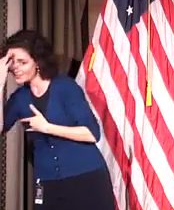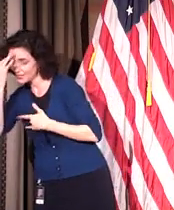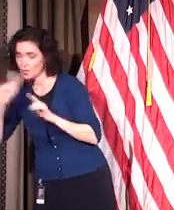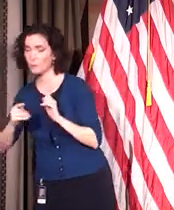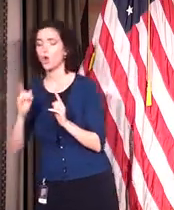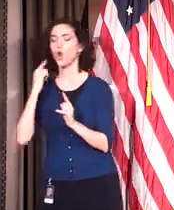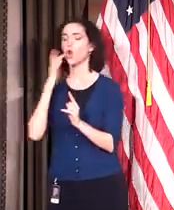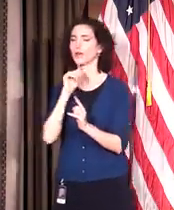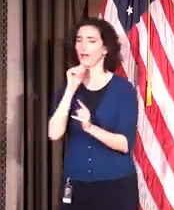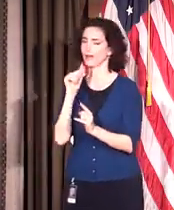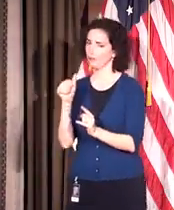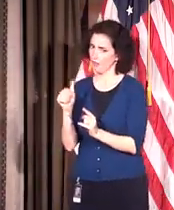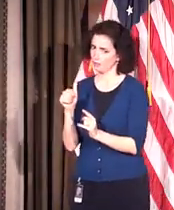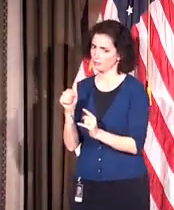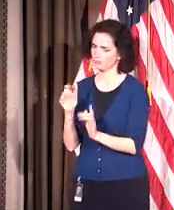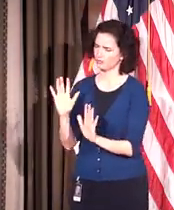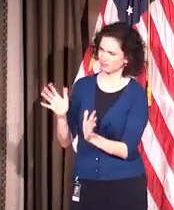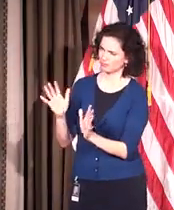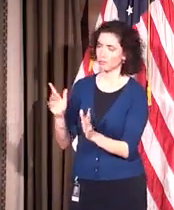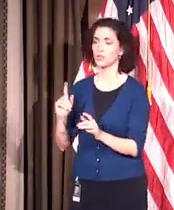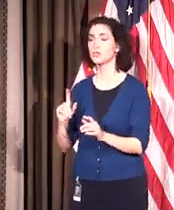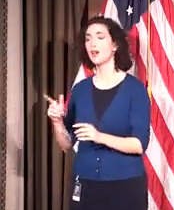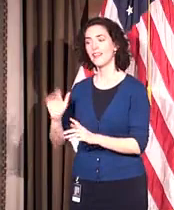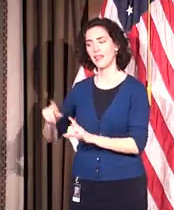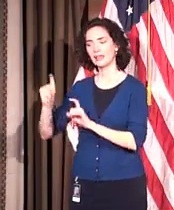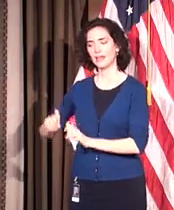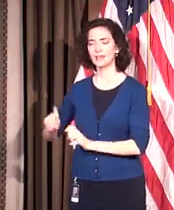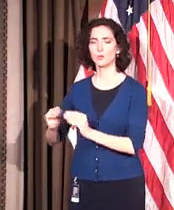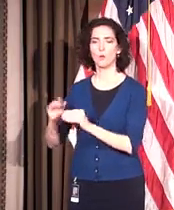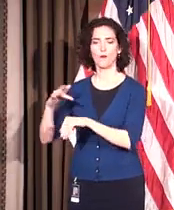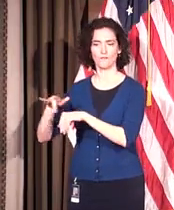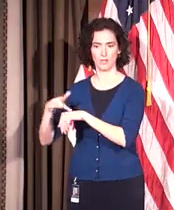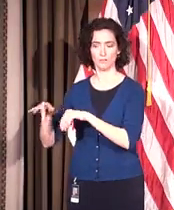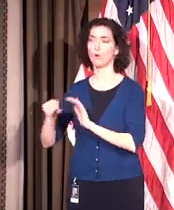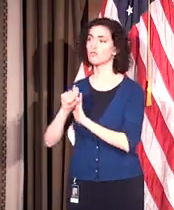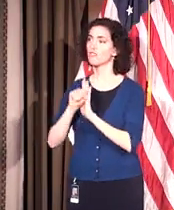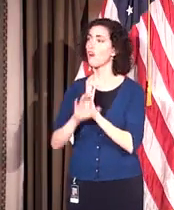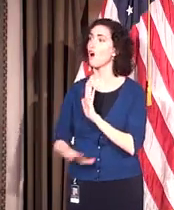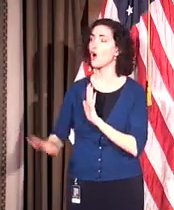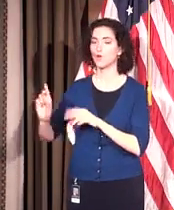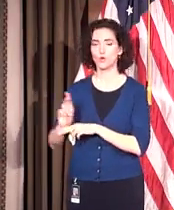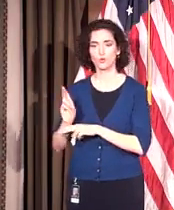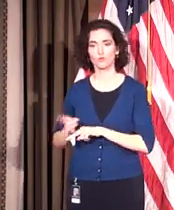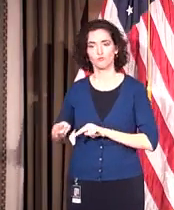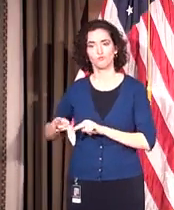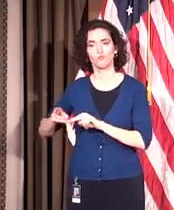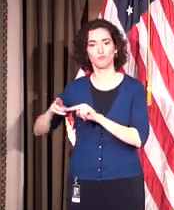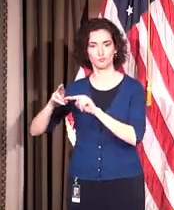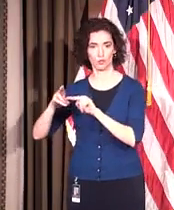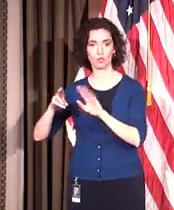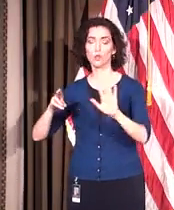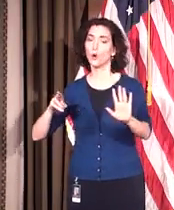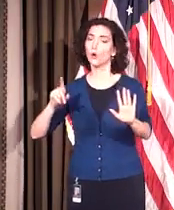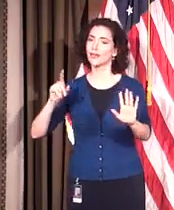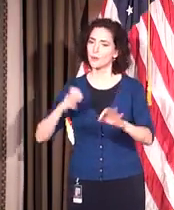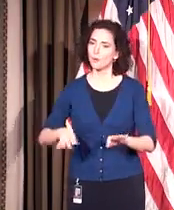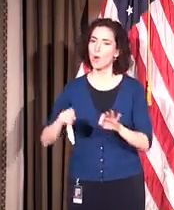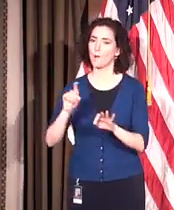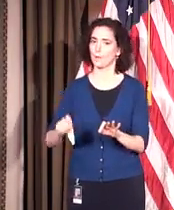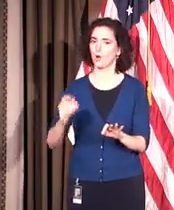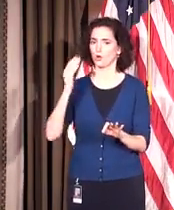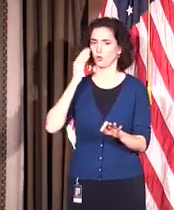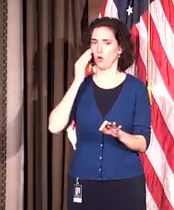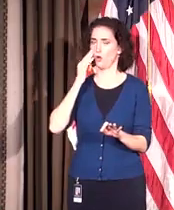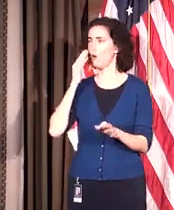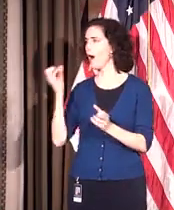they're becoming more available. They're being used in increasing numbers throughout the state. And it's really important to be able to know how many tests